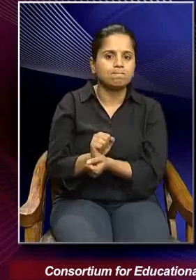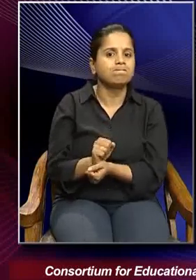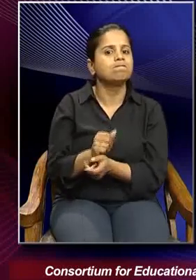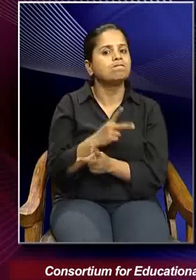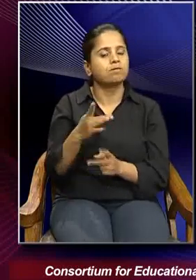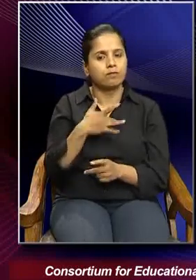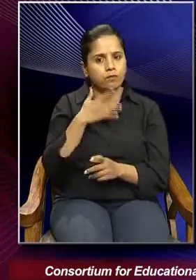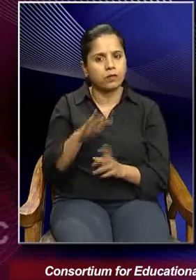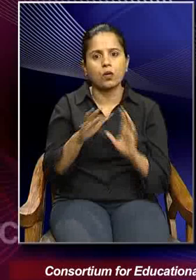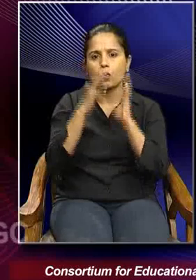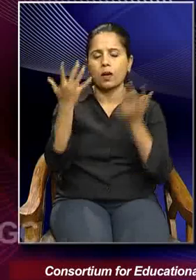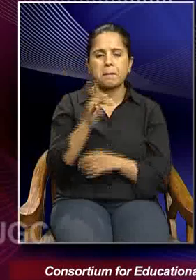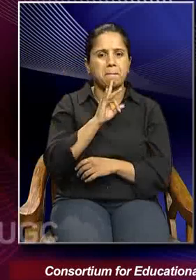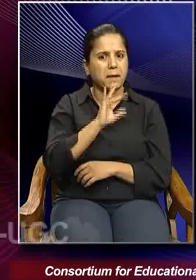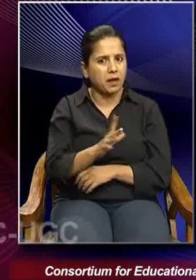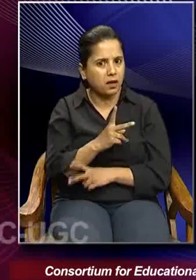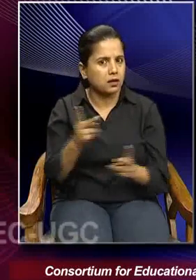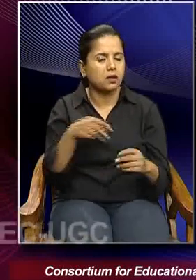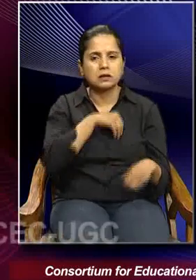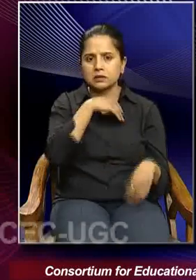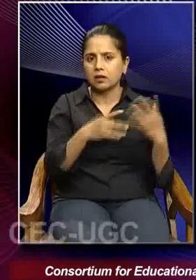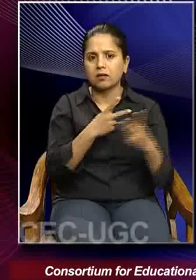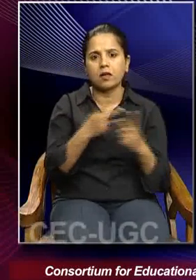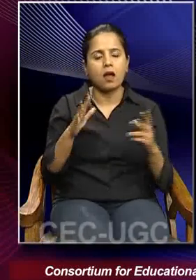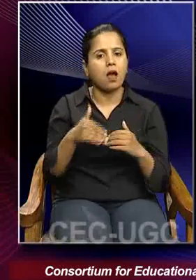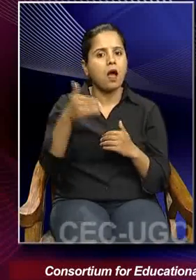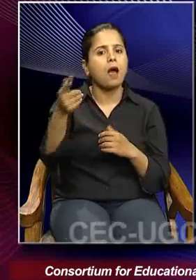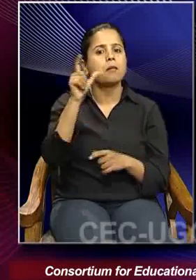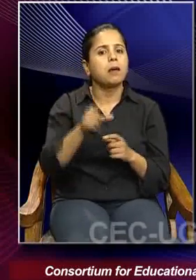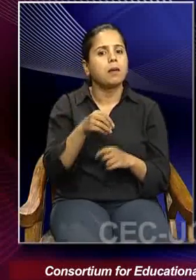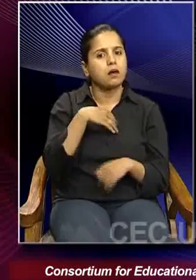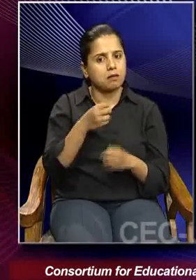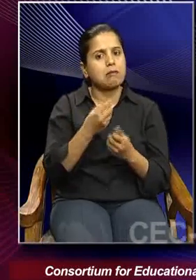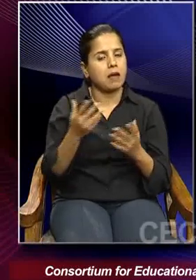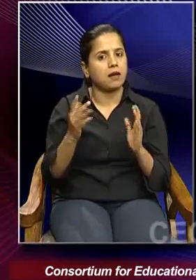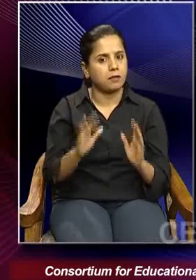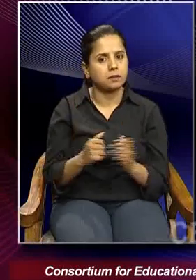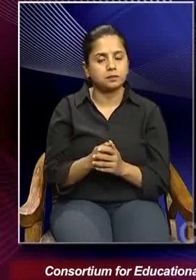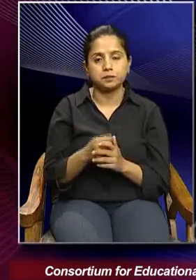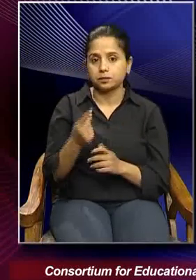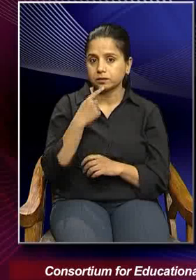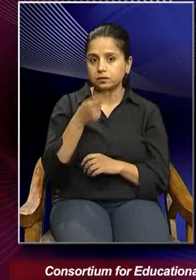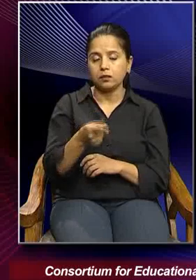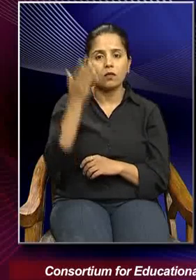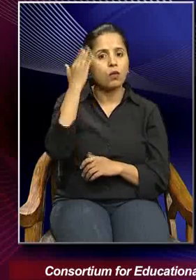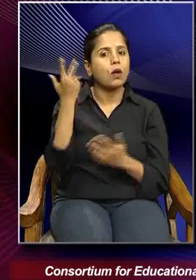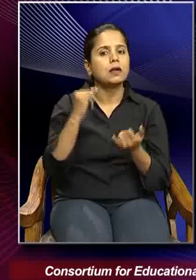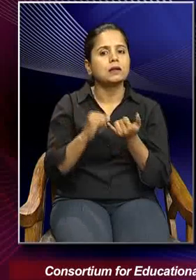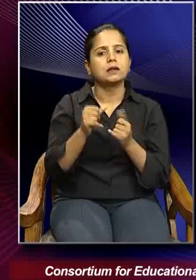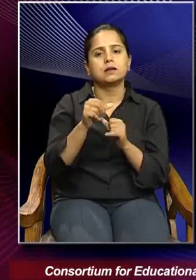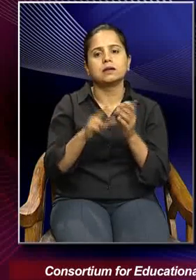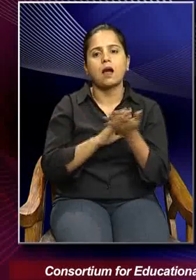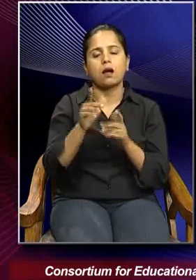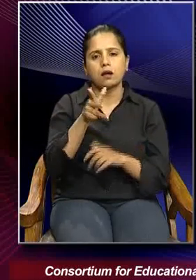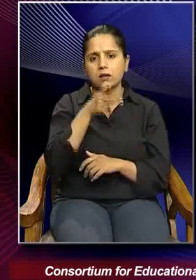the worldly pains and suffering that one goes through. So, this is so because Sāṅkhya claims